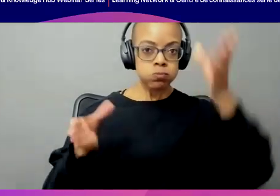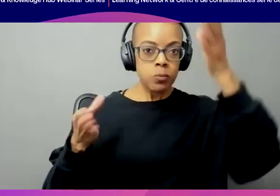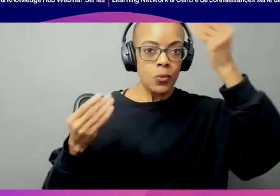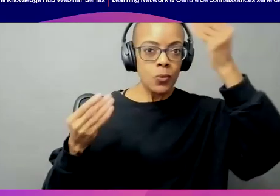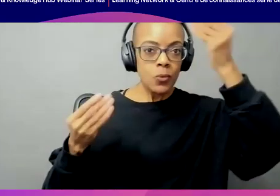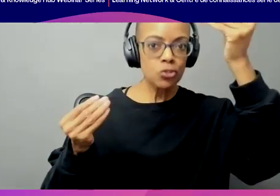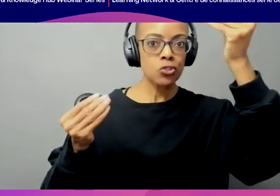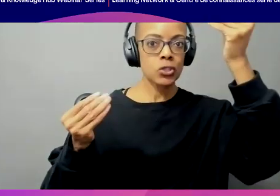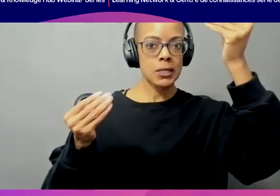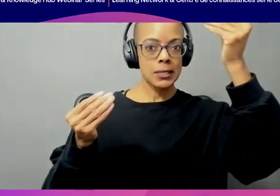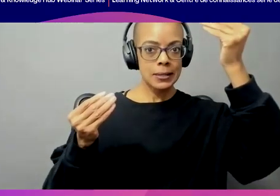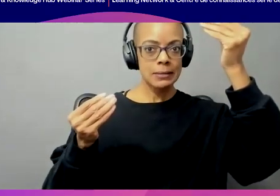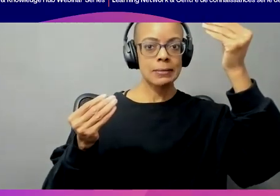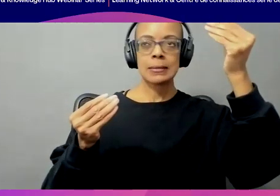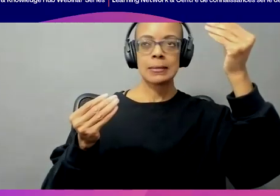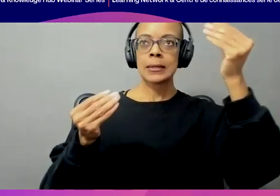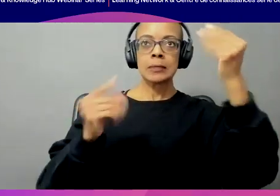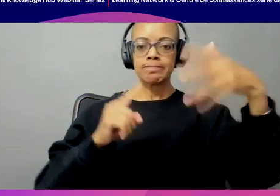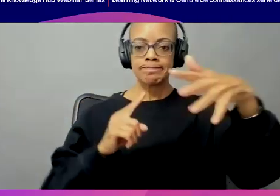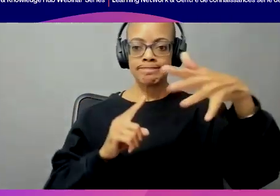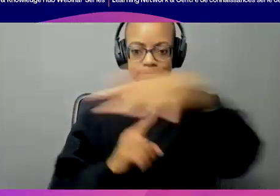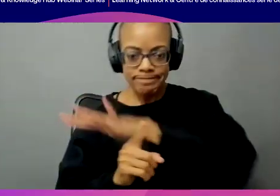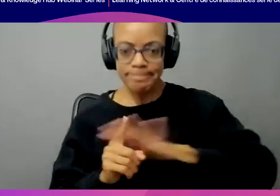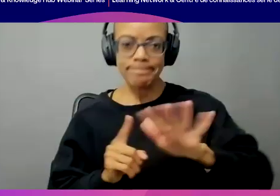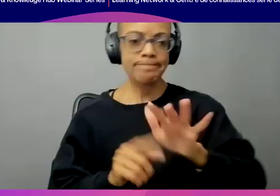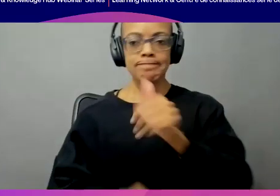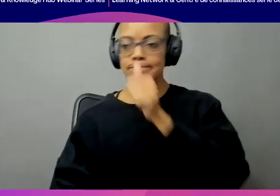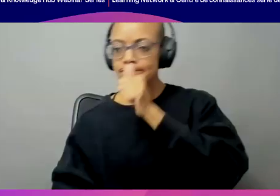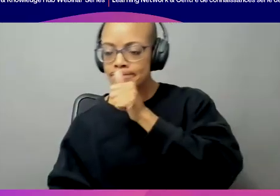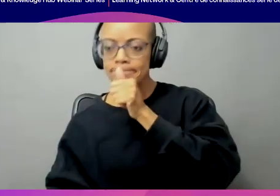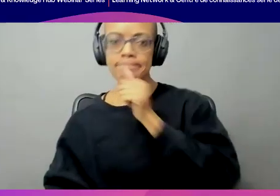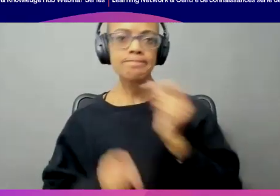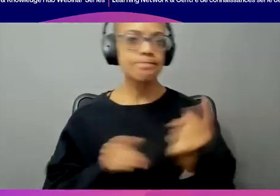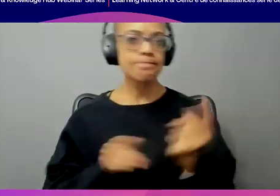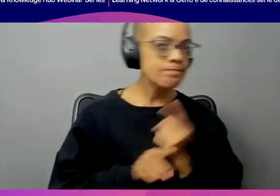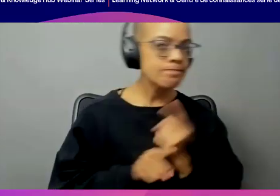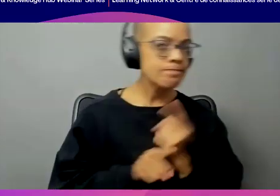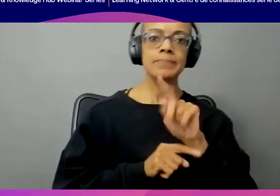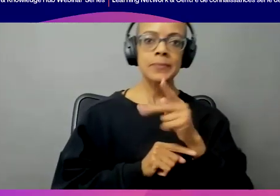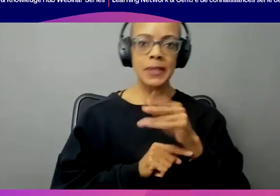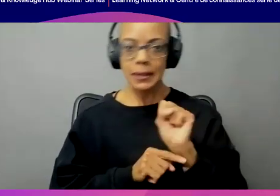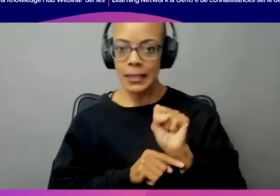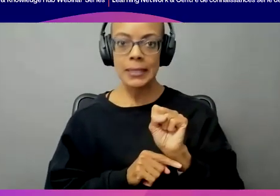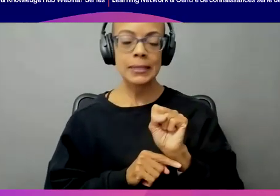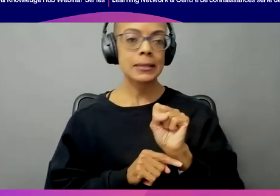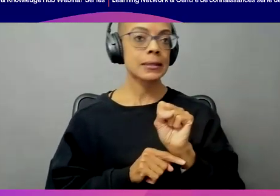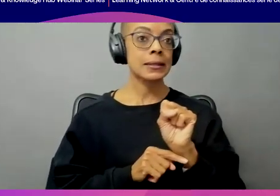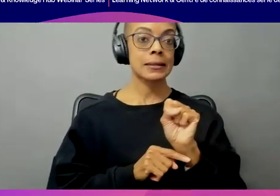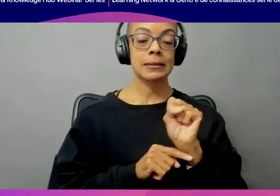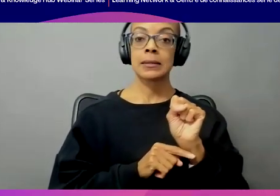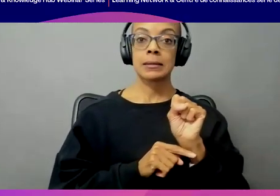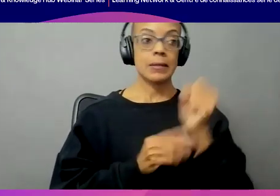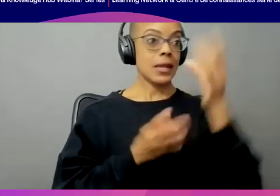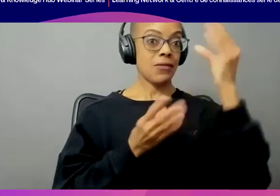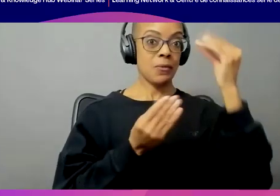there's human in the loop and oversight? What about our privacy and ethics, to your point? How do you scrape data when we know there's